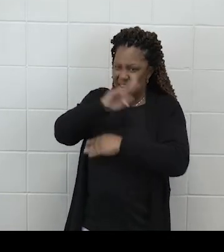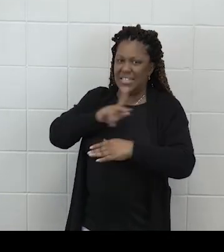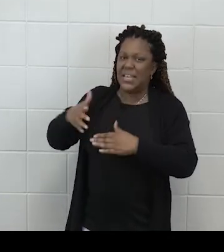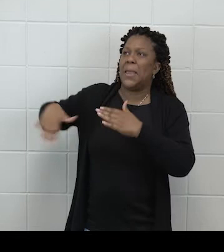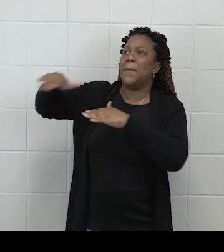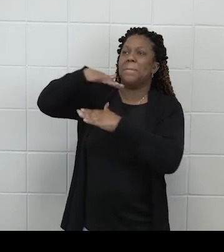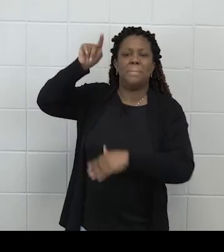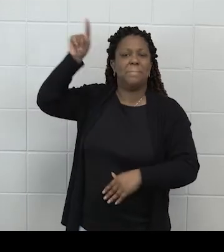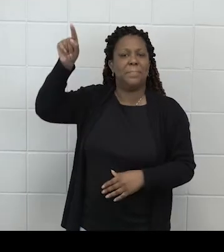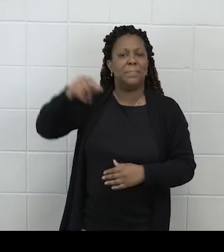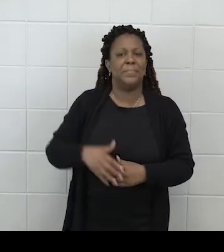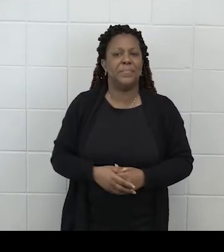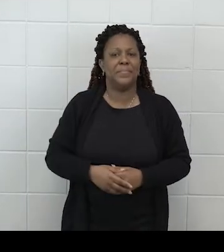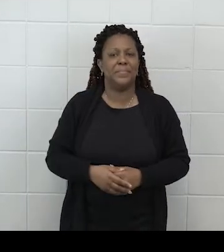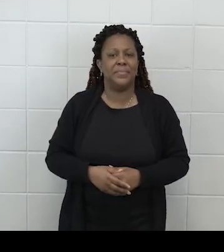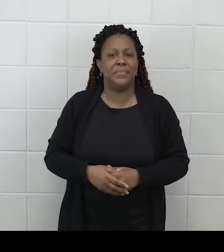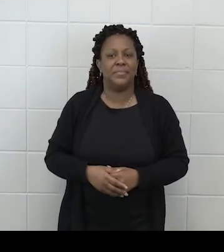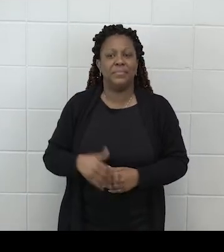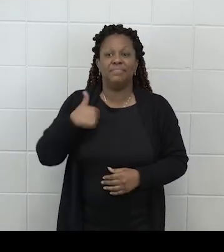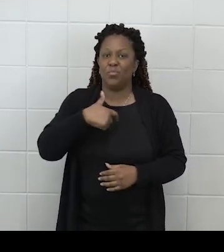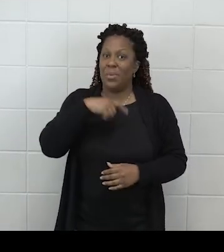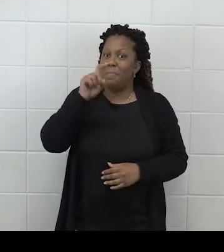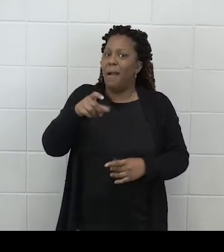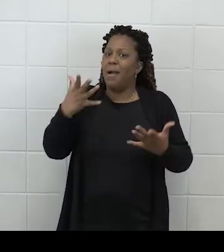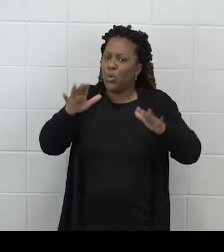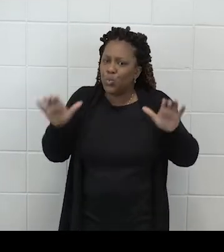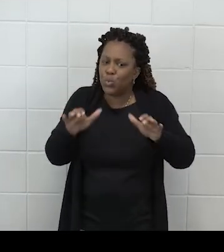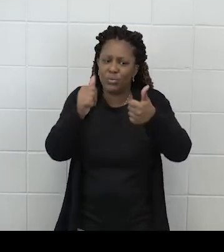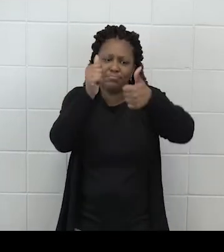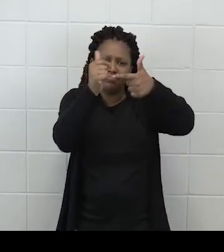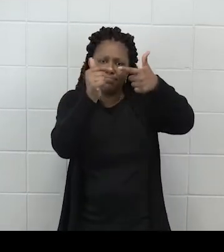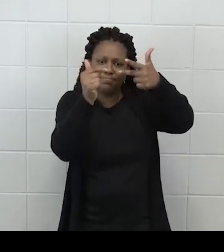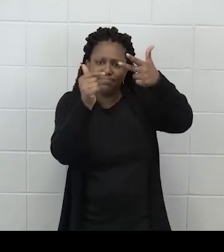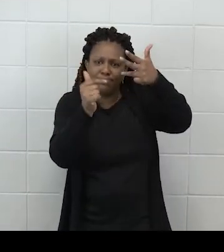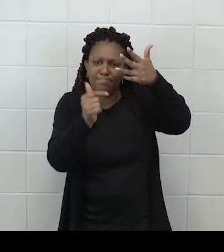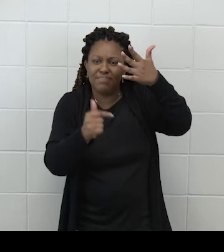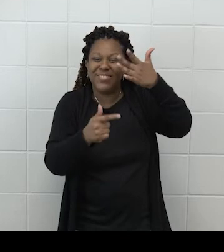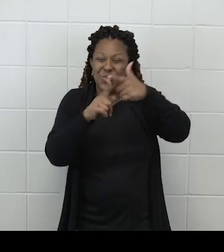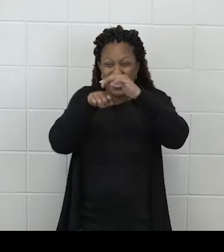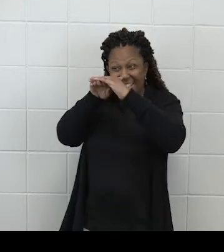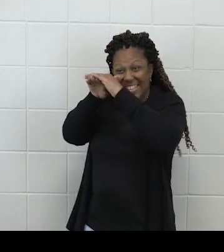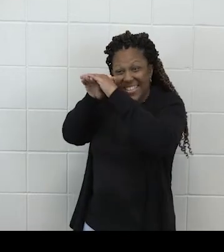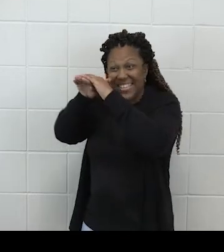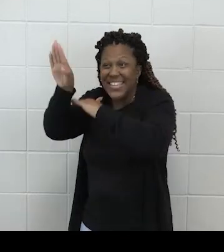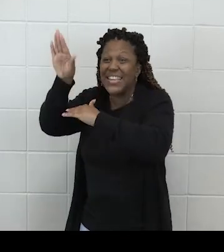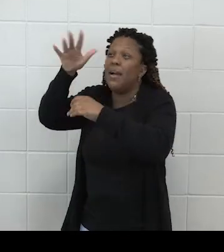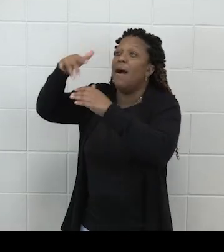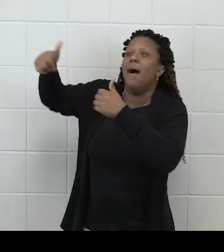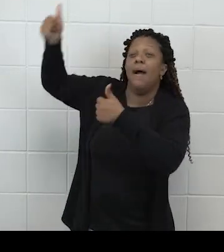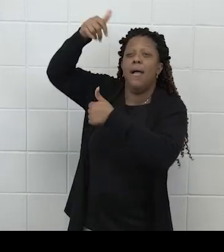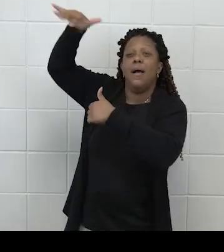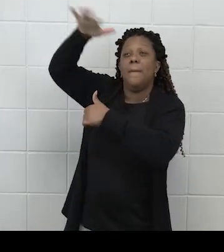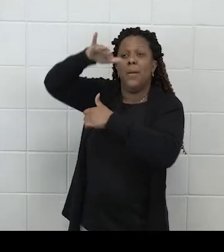to gain entrance. We must do these things in order to be saved. And we must do these